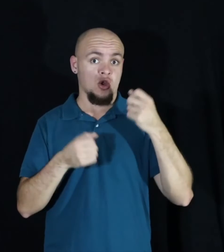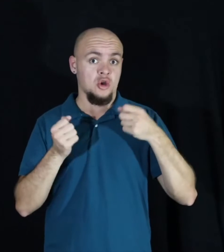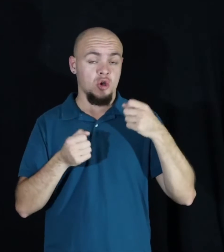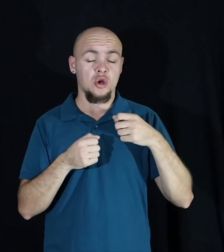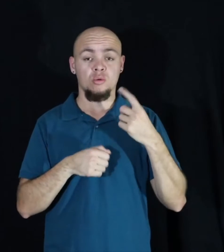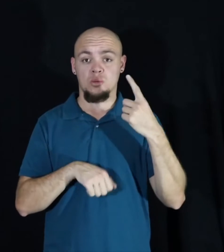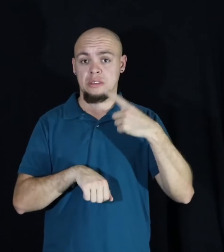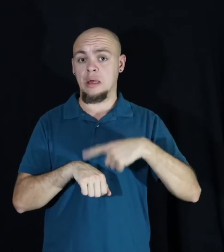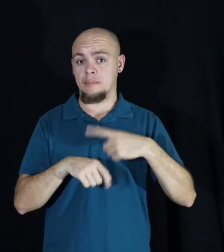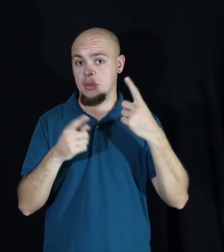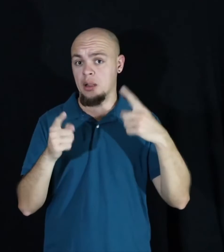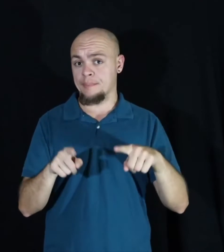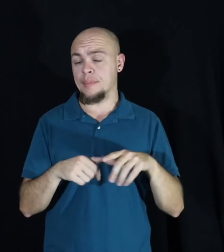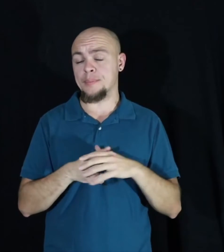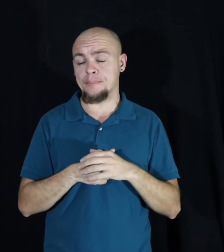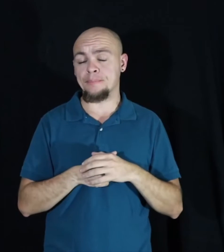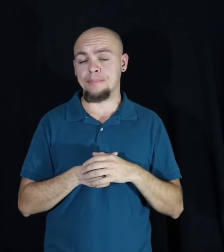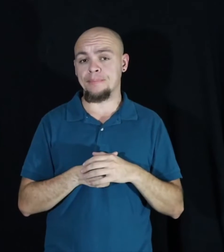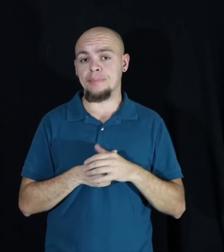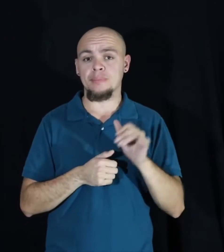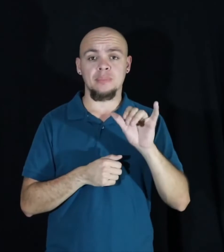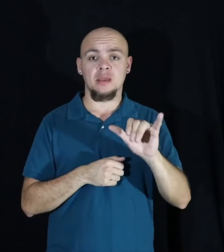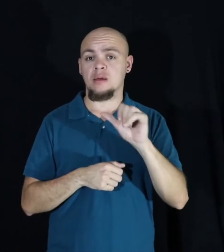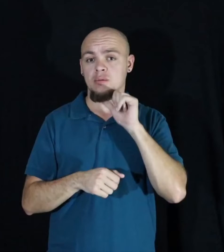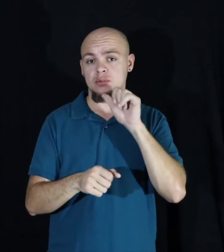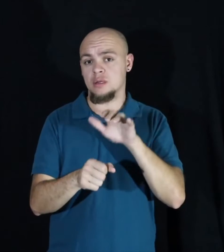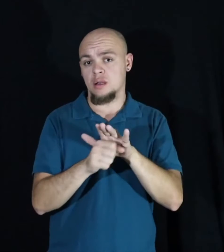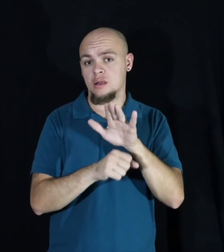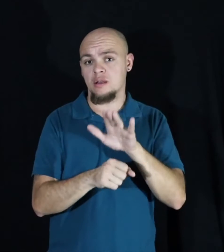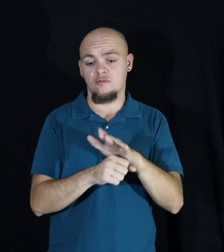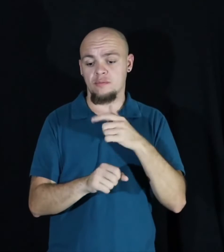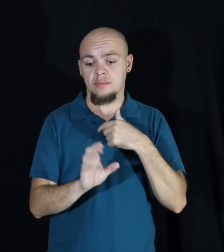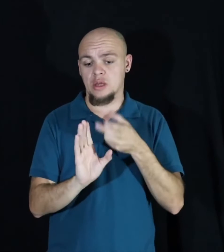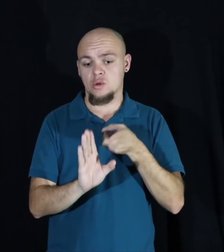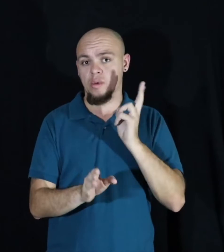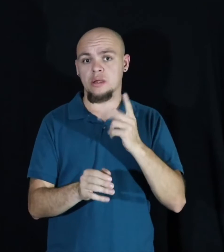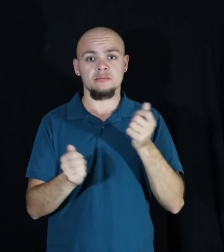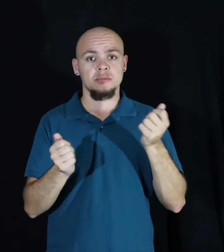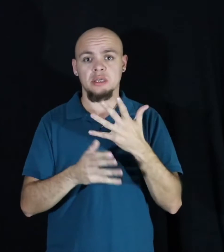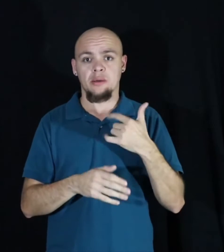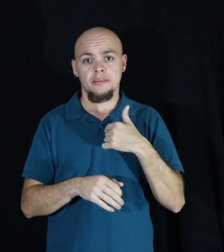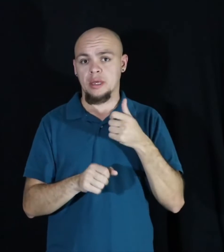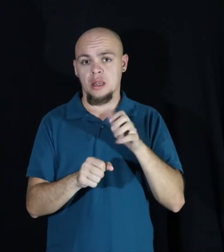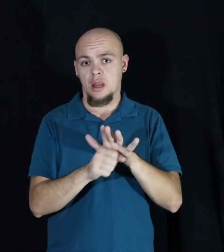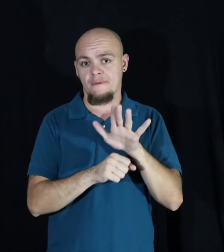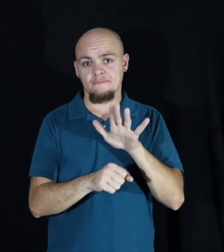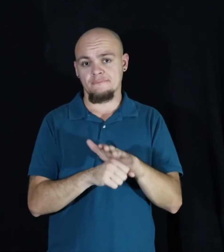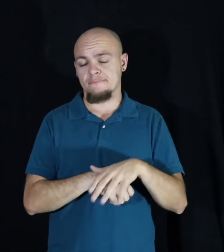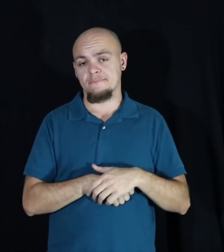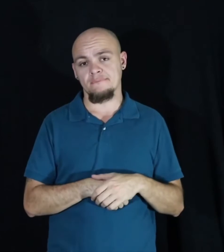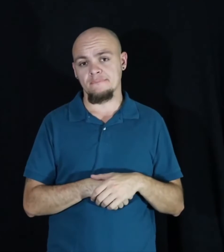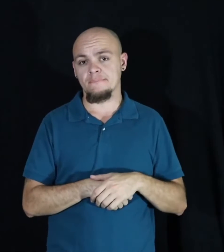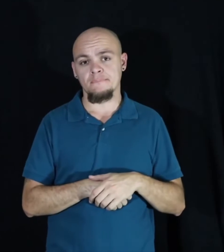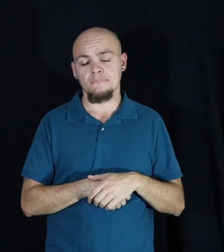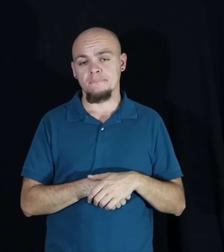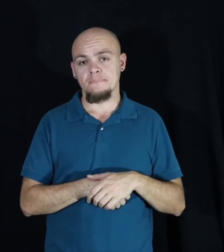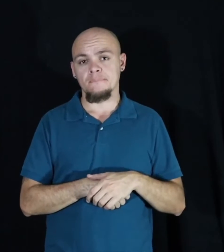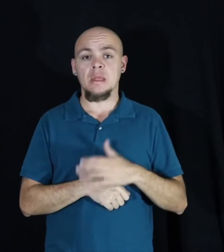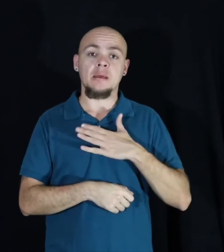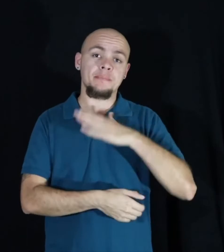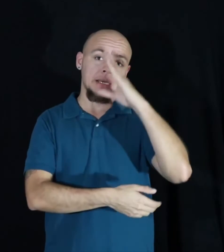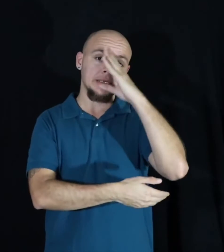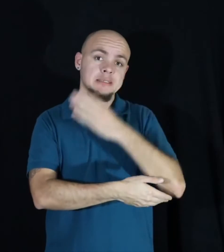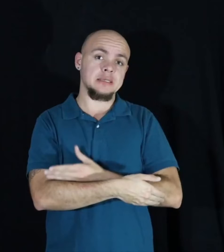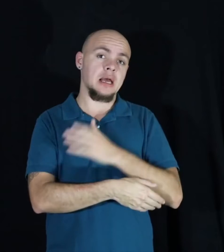one time. That wasn't enough to make me quit. That didn't scare me enough to make me quit. My son was